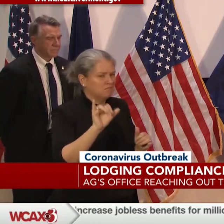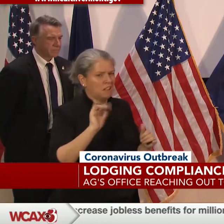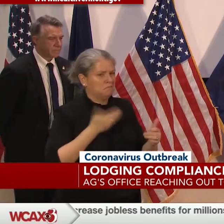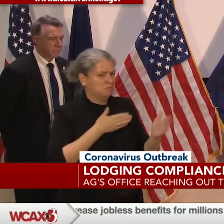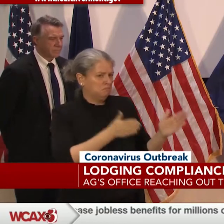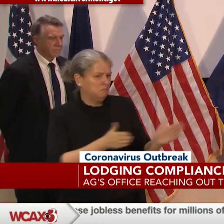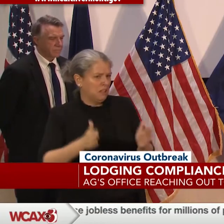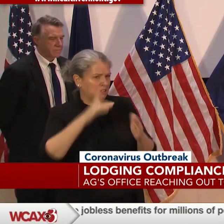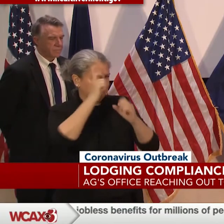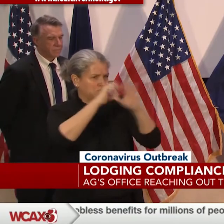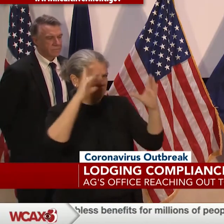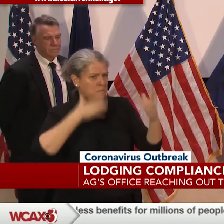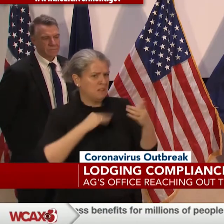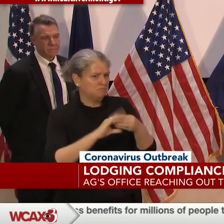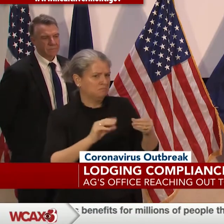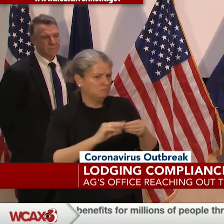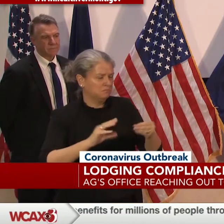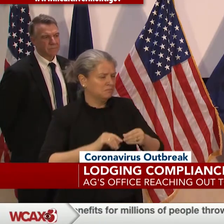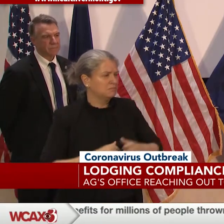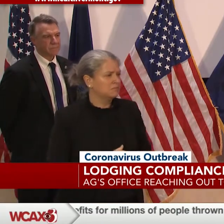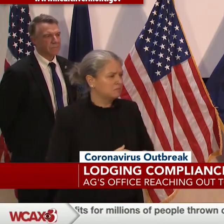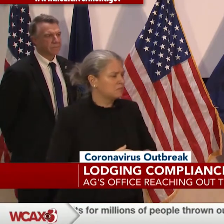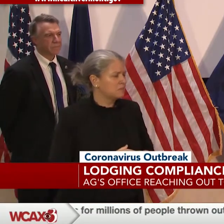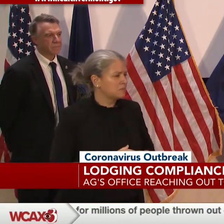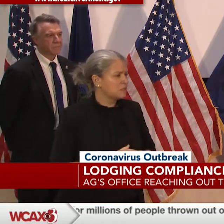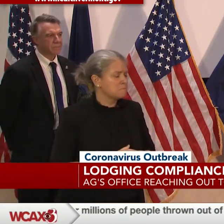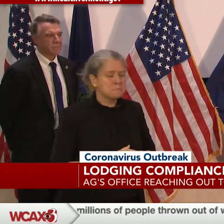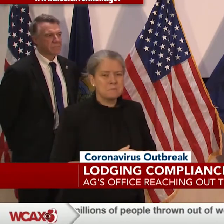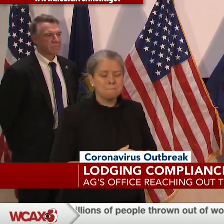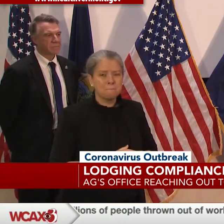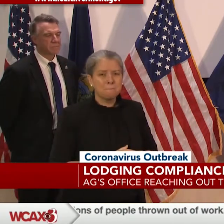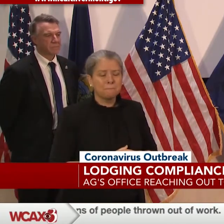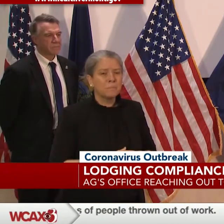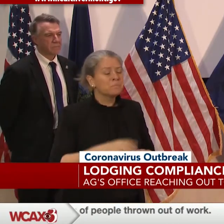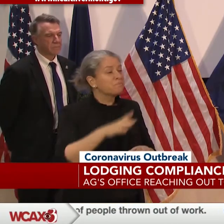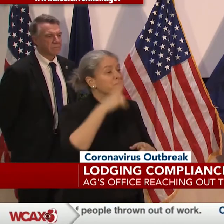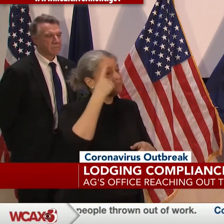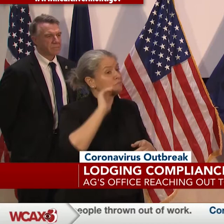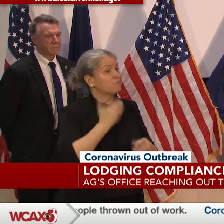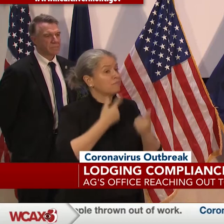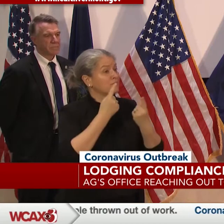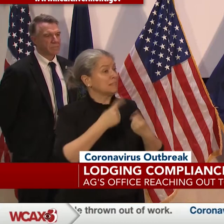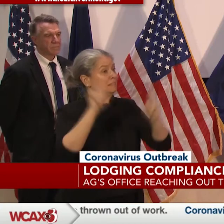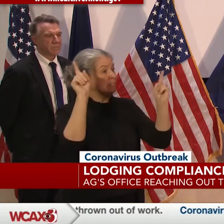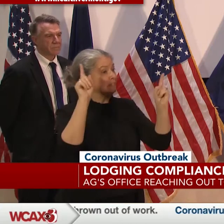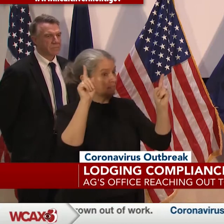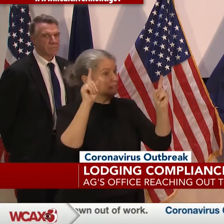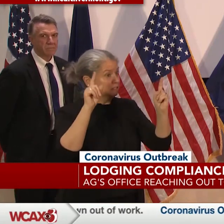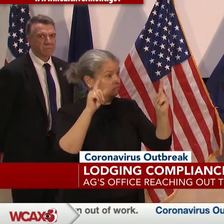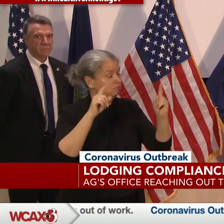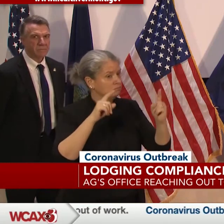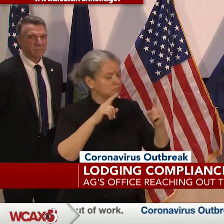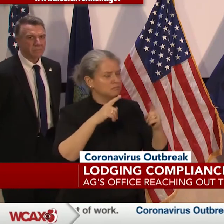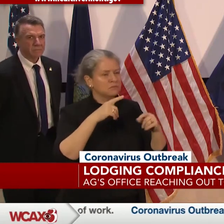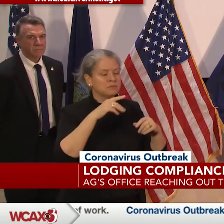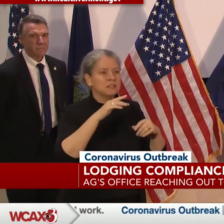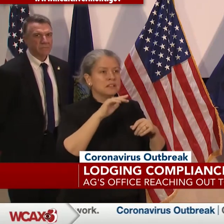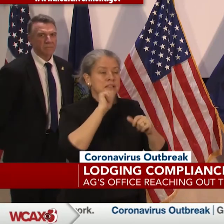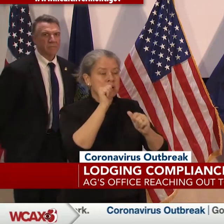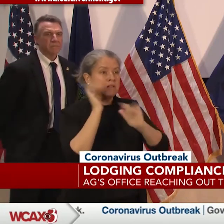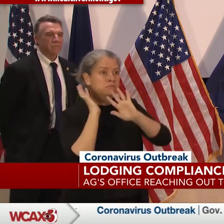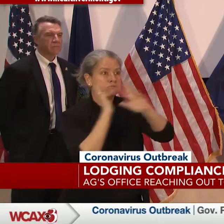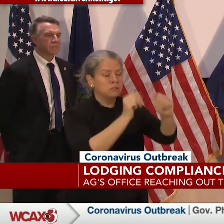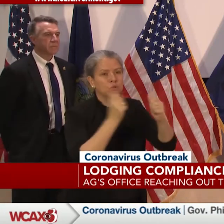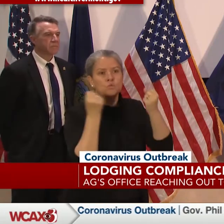If we're to succeed in flattening the curve and preserving the capacity of our healthcare system, it is essential for the health